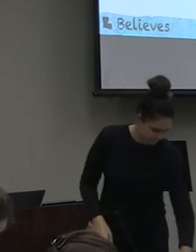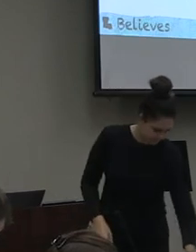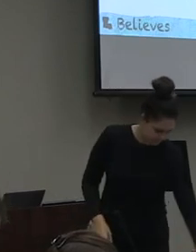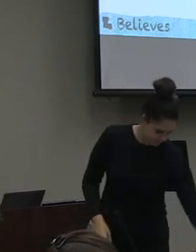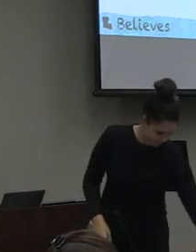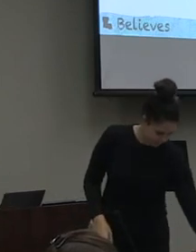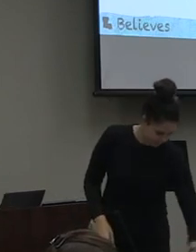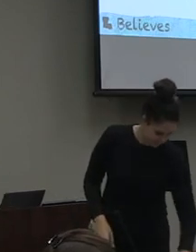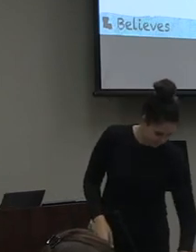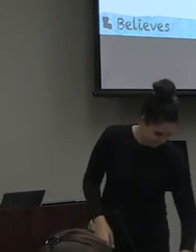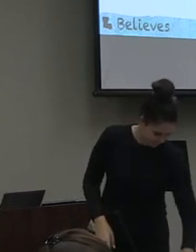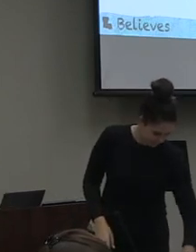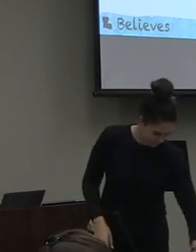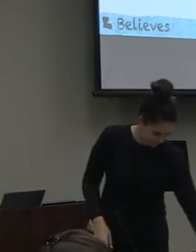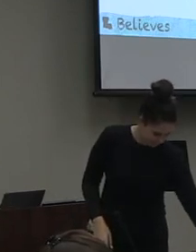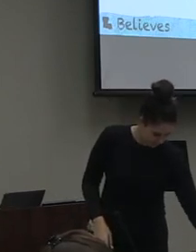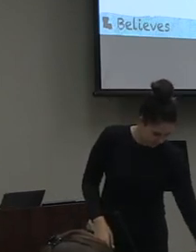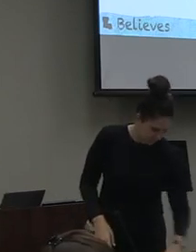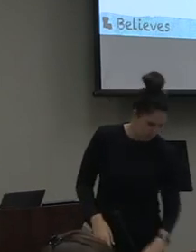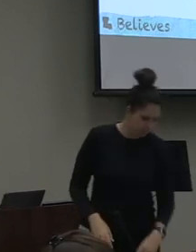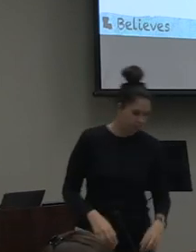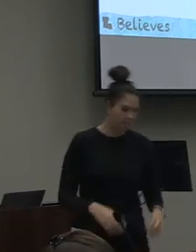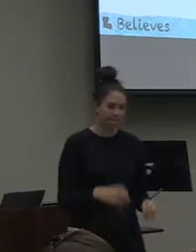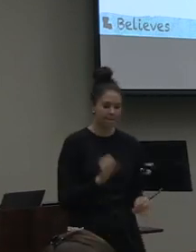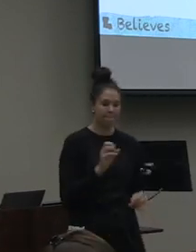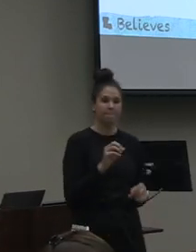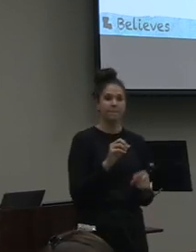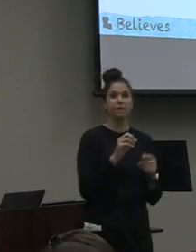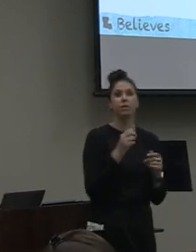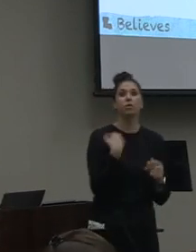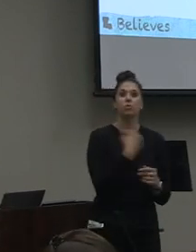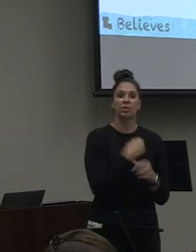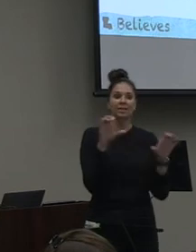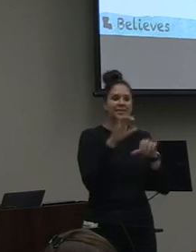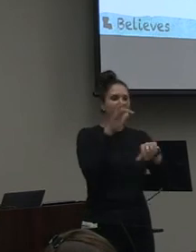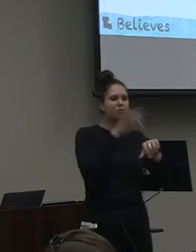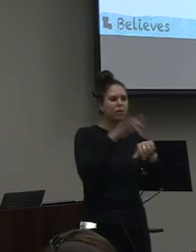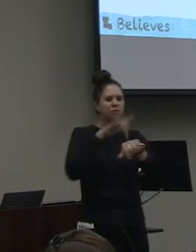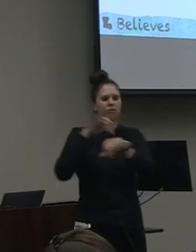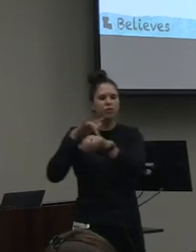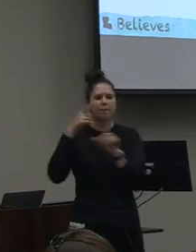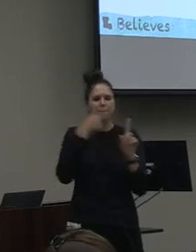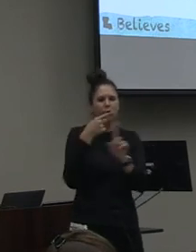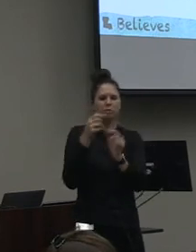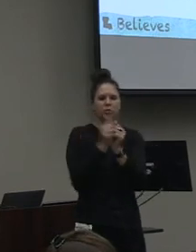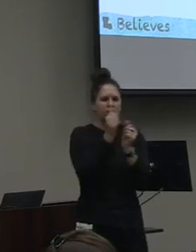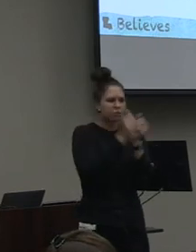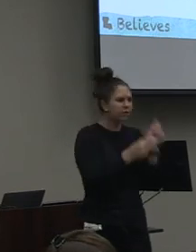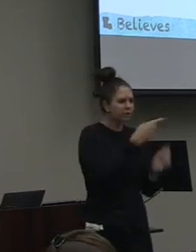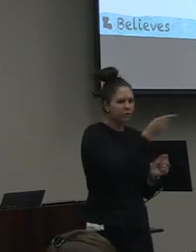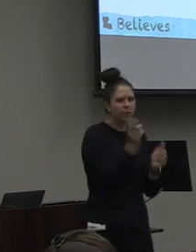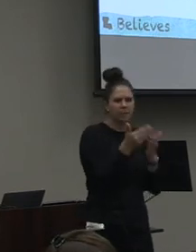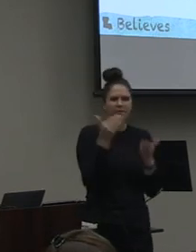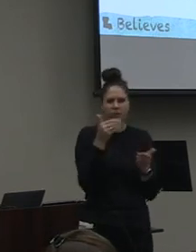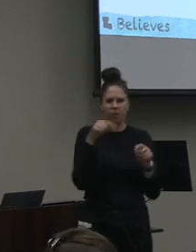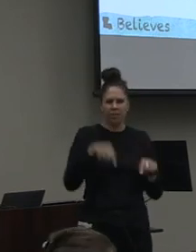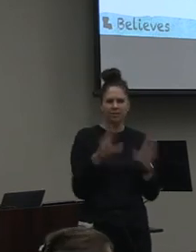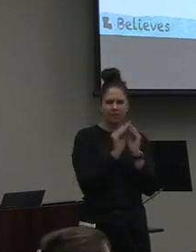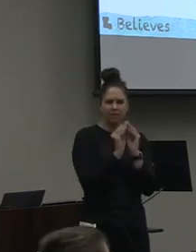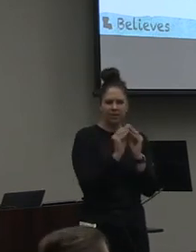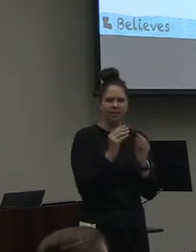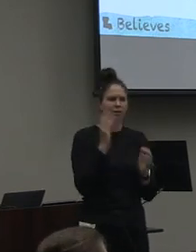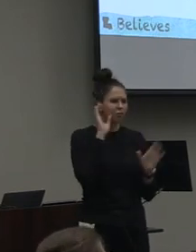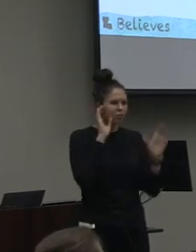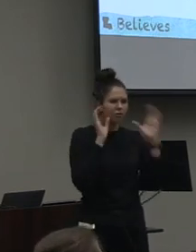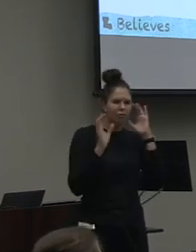And so from that, we did some touch points with each of you prior to today's meeting and got to hear a little bit.